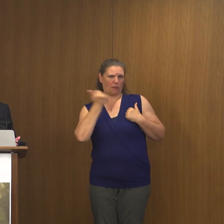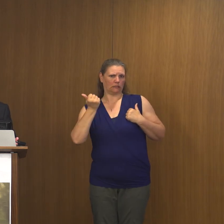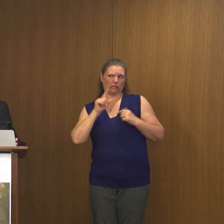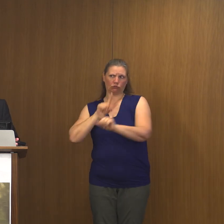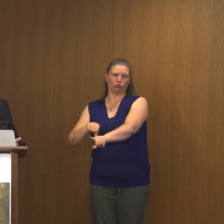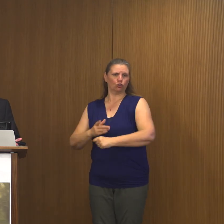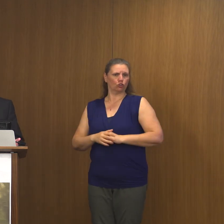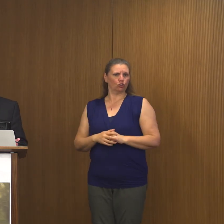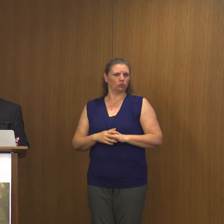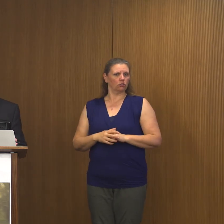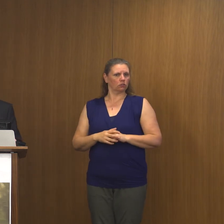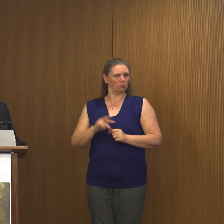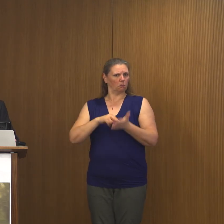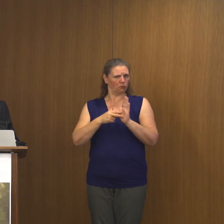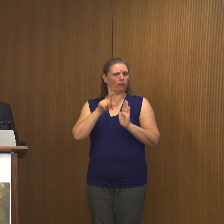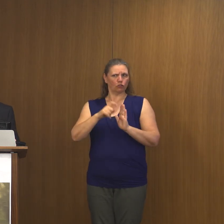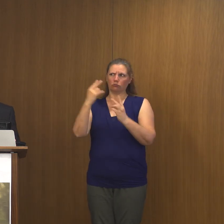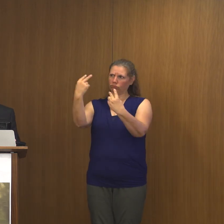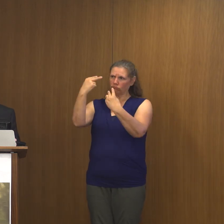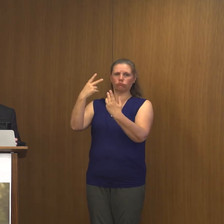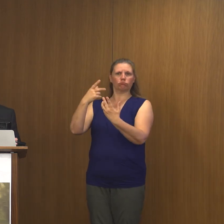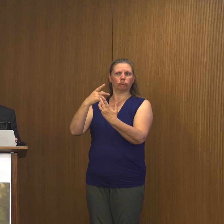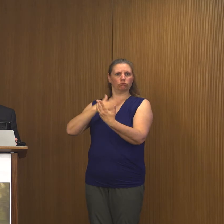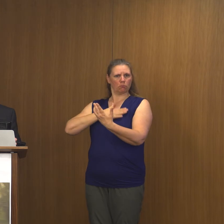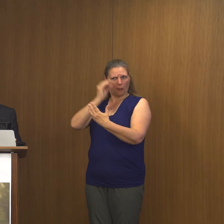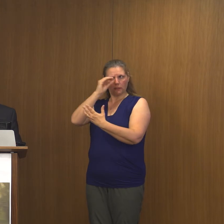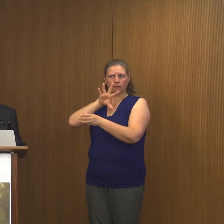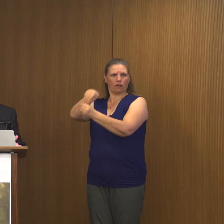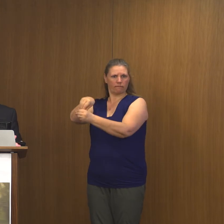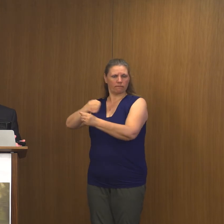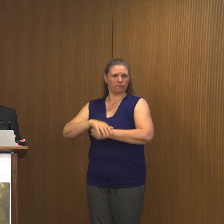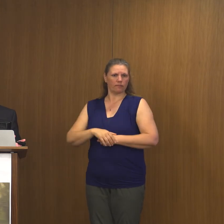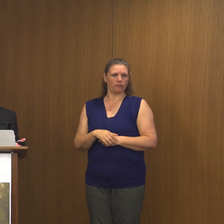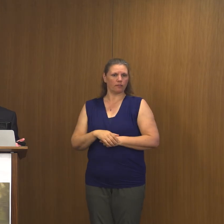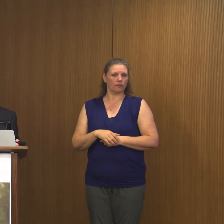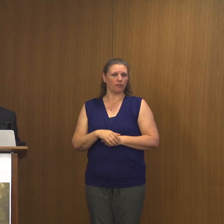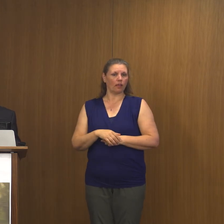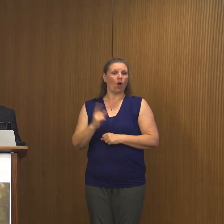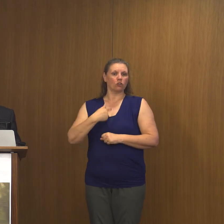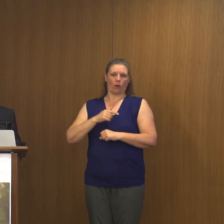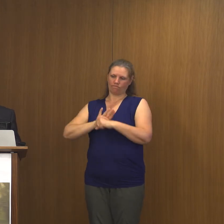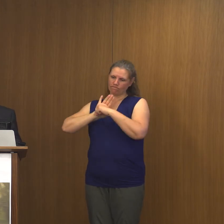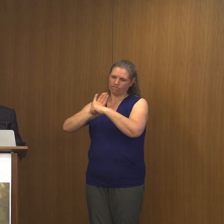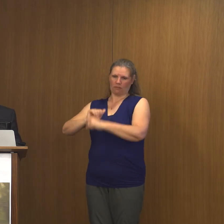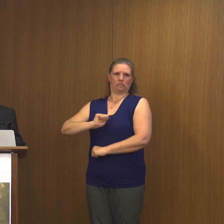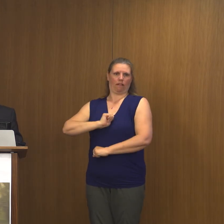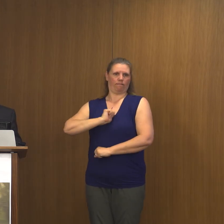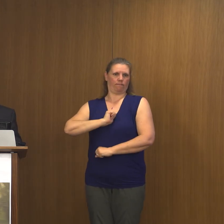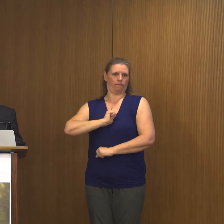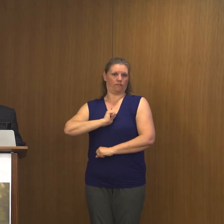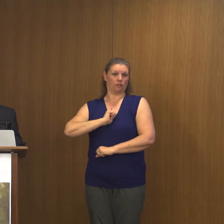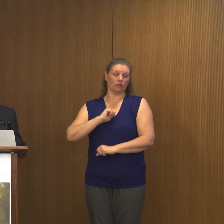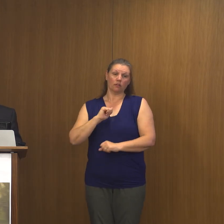best. So why shouldn't you have a say? In addition to this is the ability to self-represent. So by this I mean often